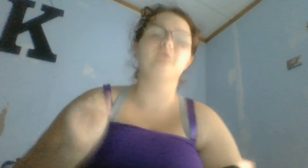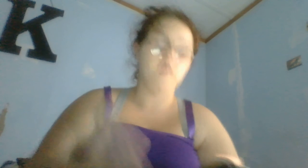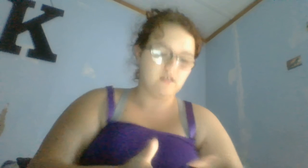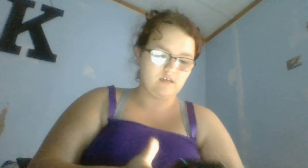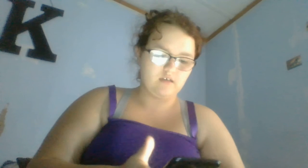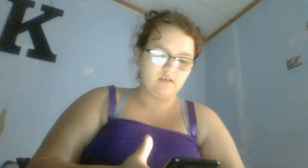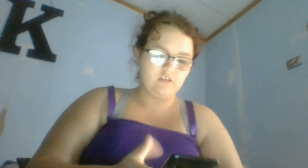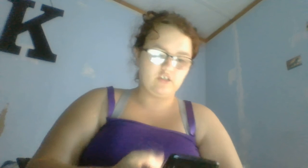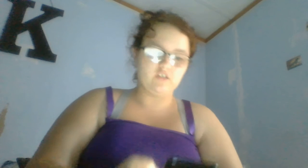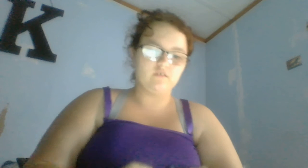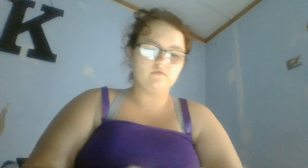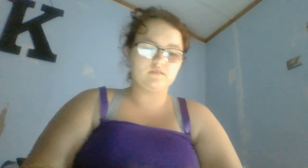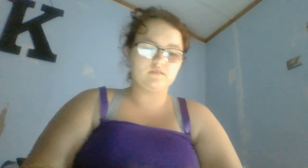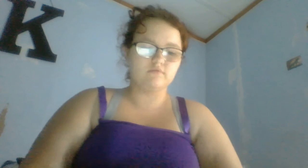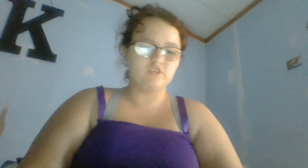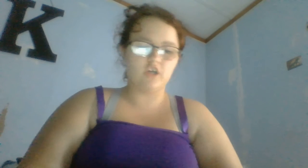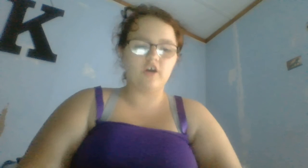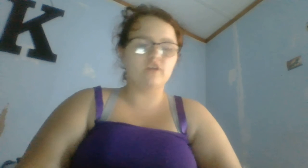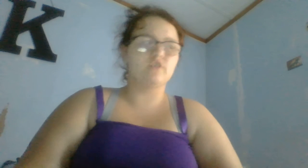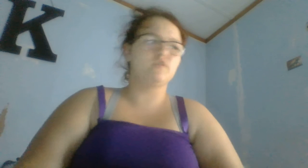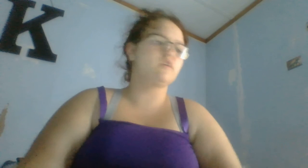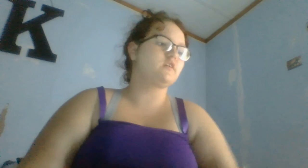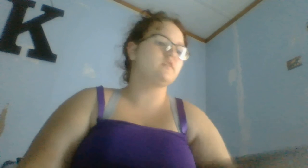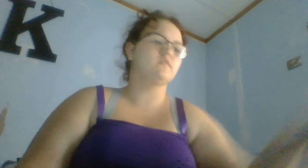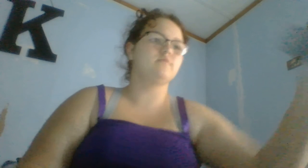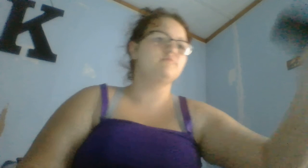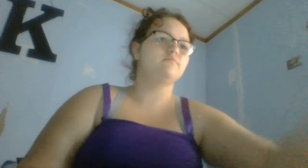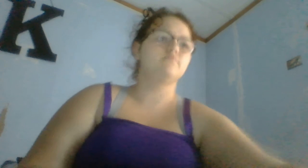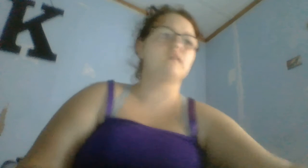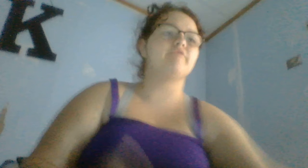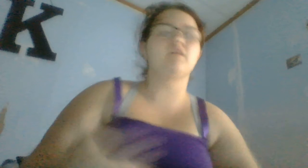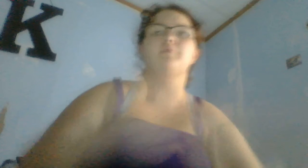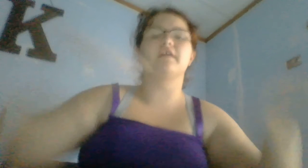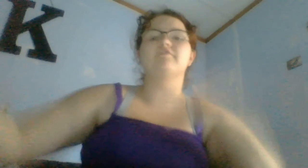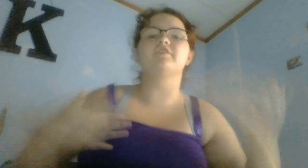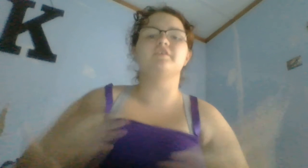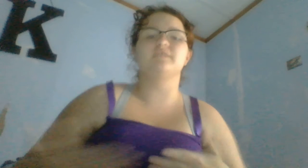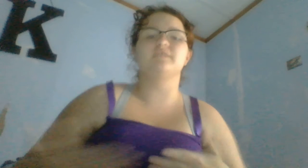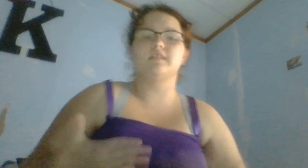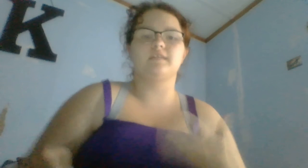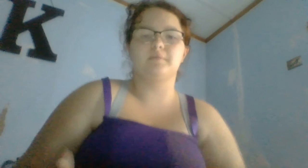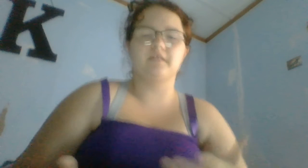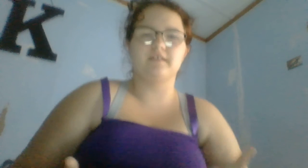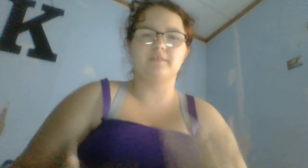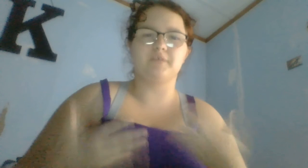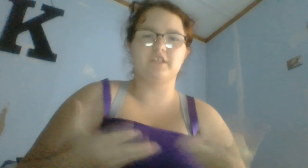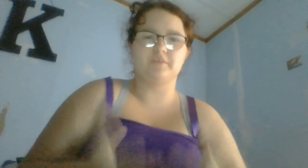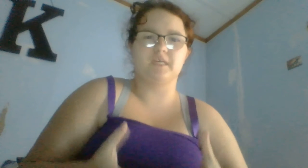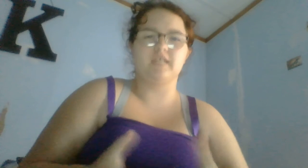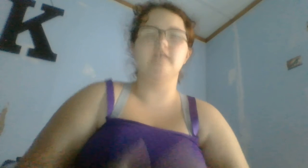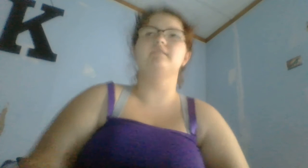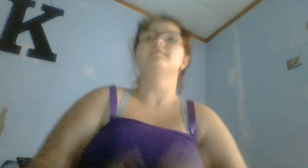your jar or envelope whatever you decide to put it put your money in